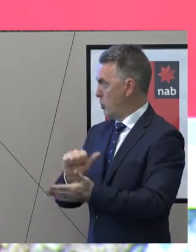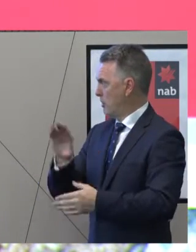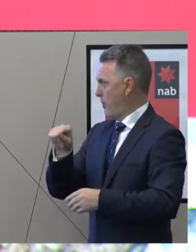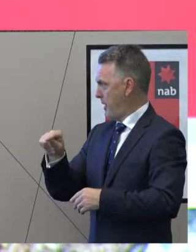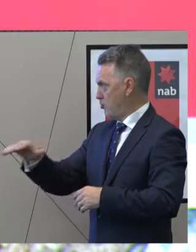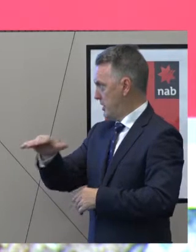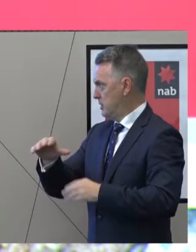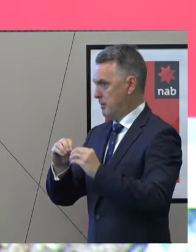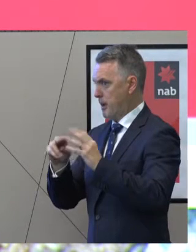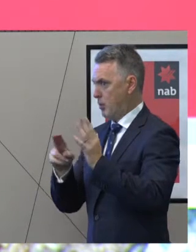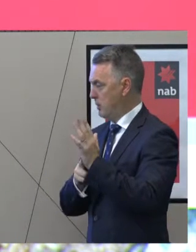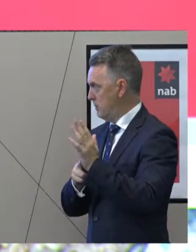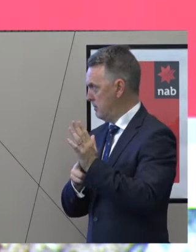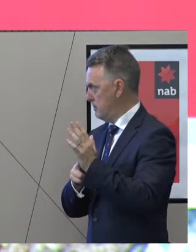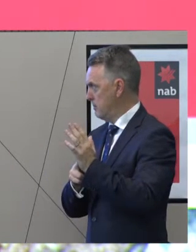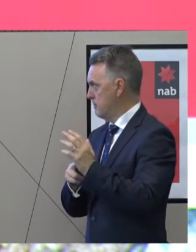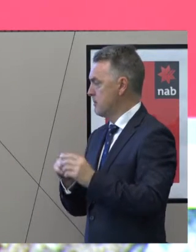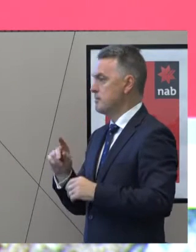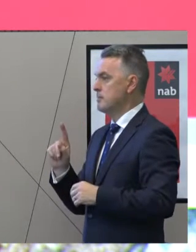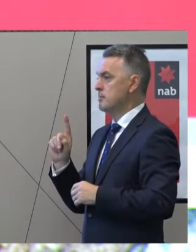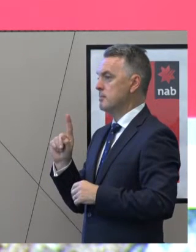Barwon area, but